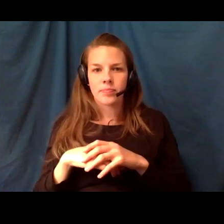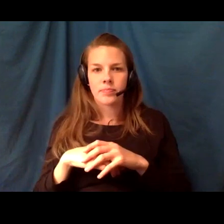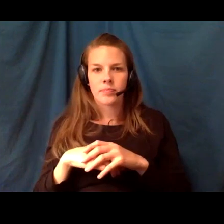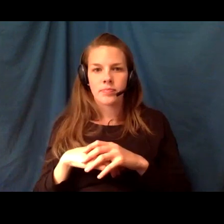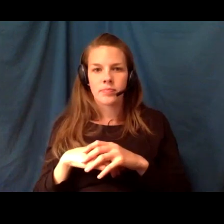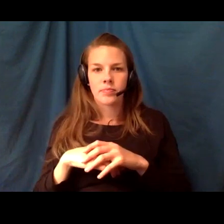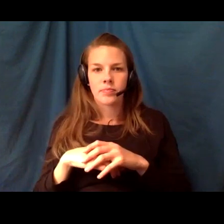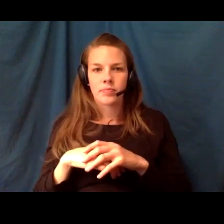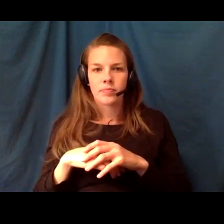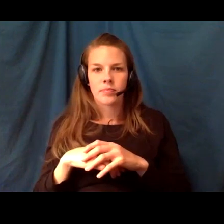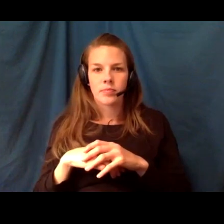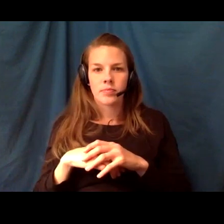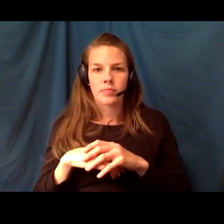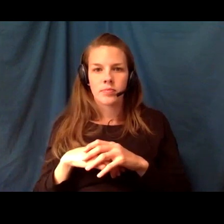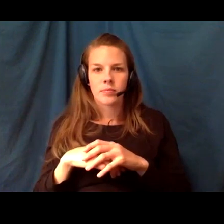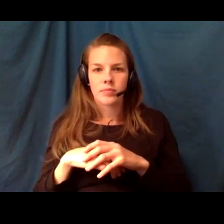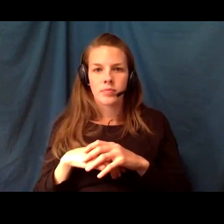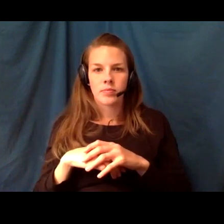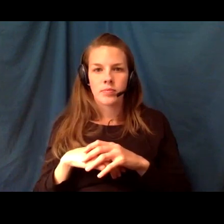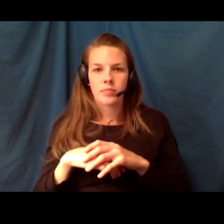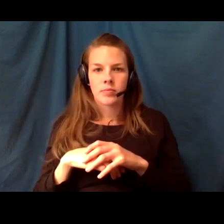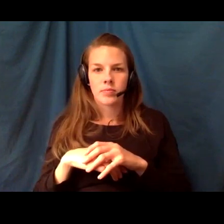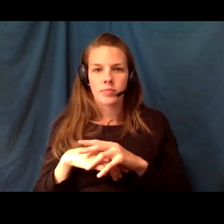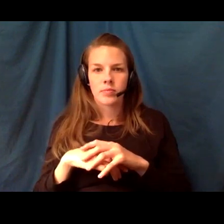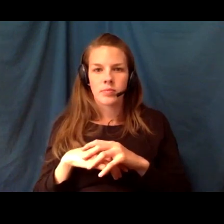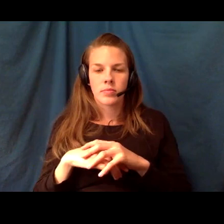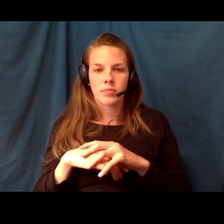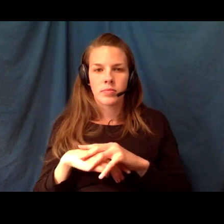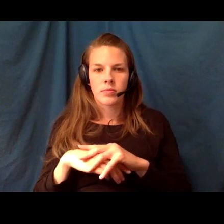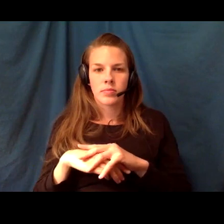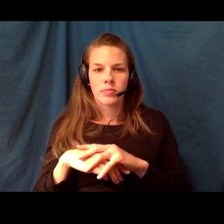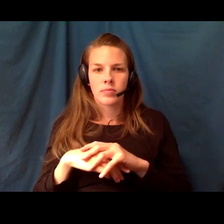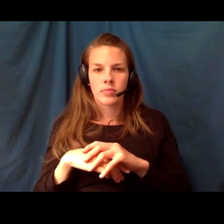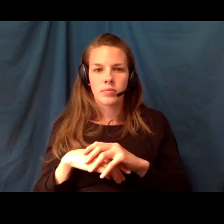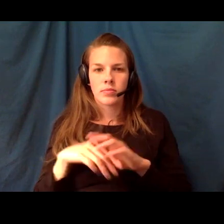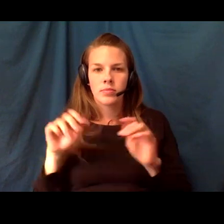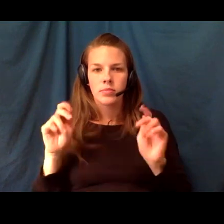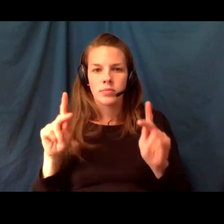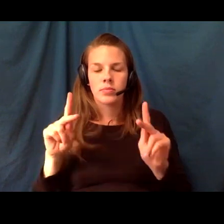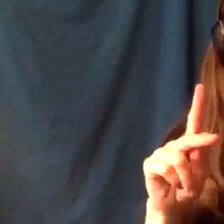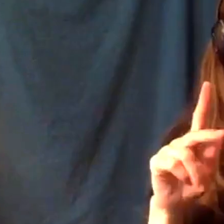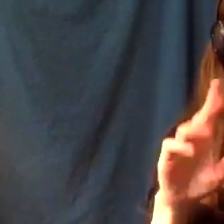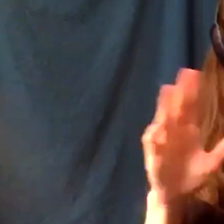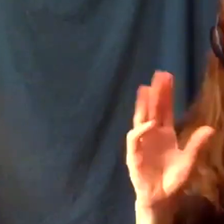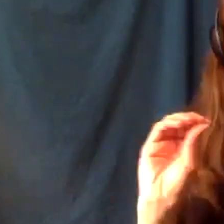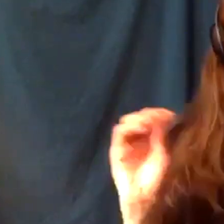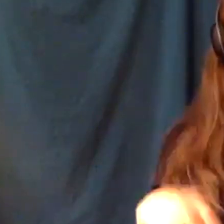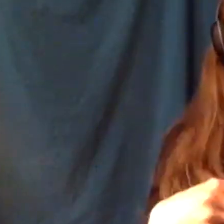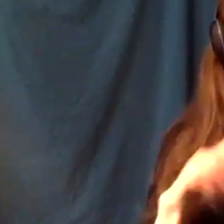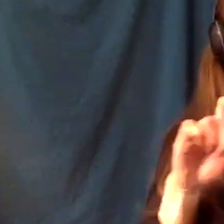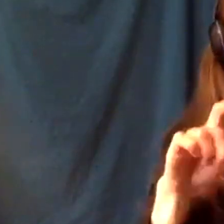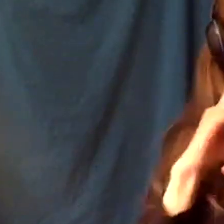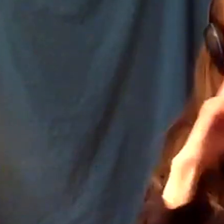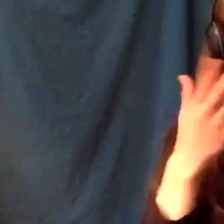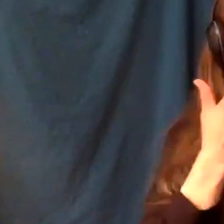Okay. Looks like we don't have any additional questions, so we thank